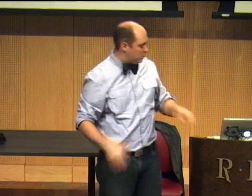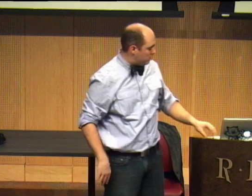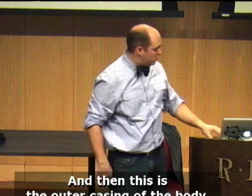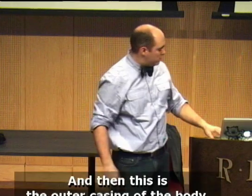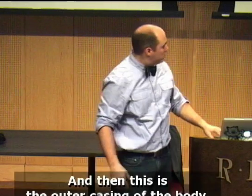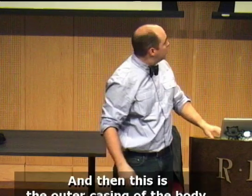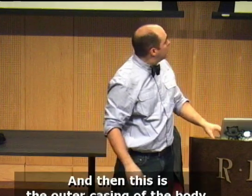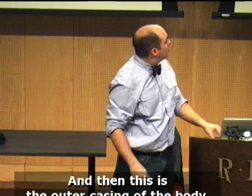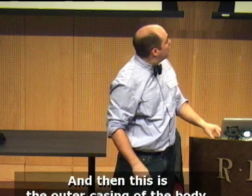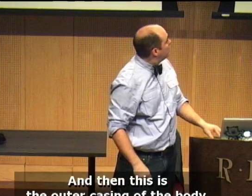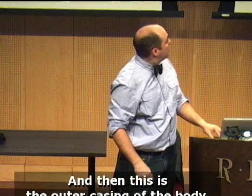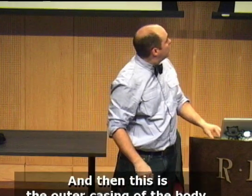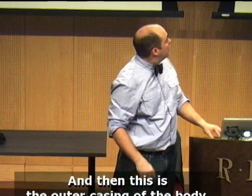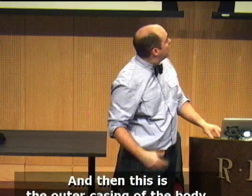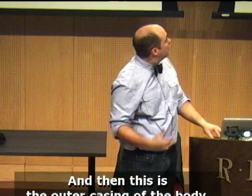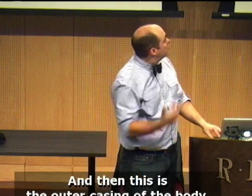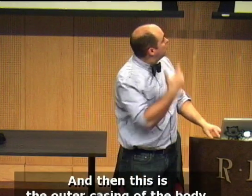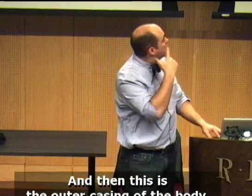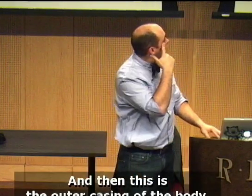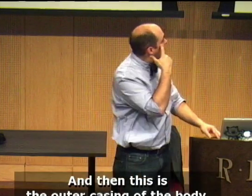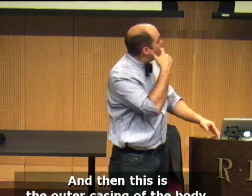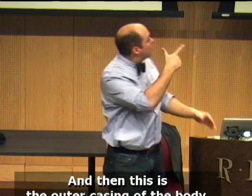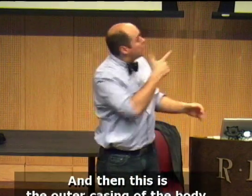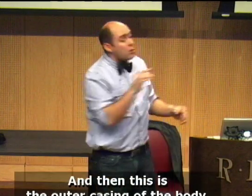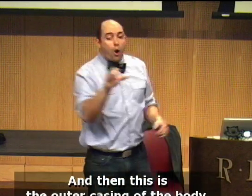And then this is the outer casing of the body.